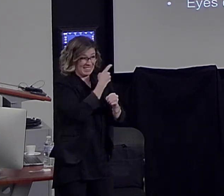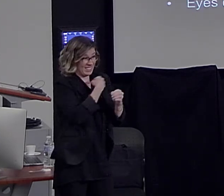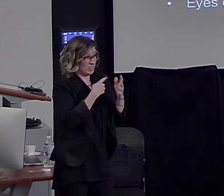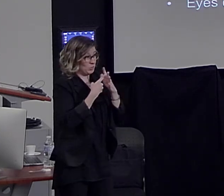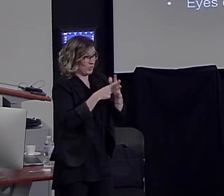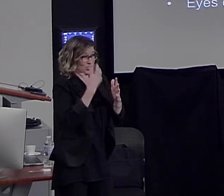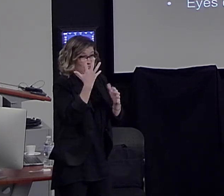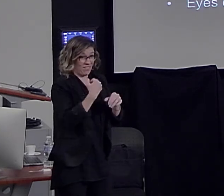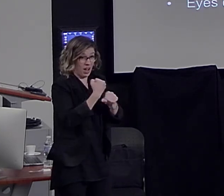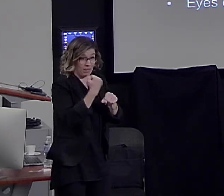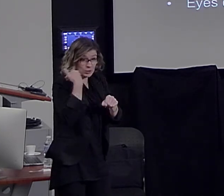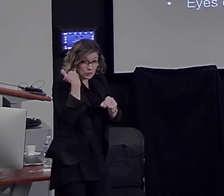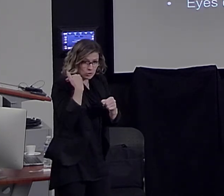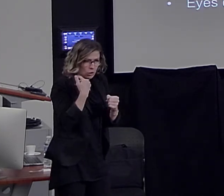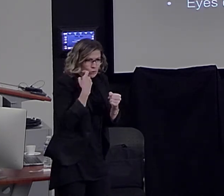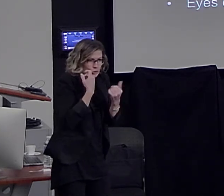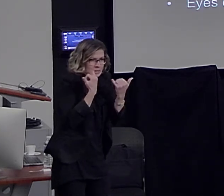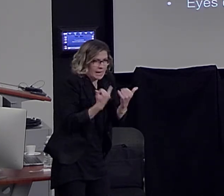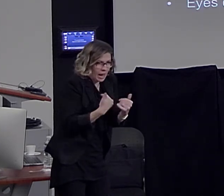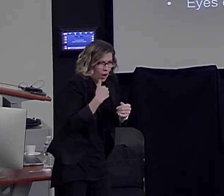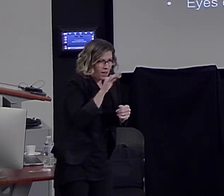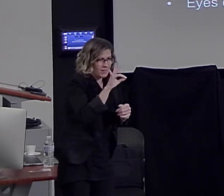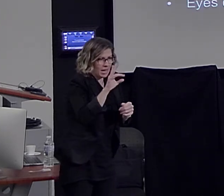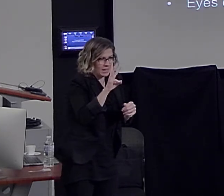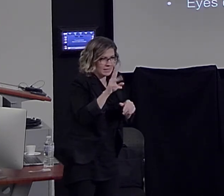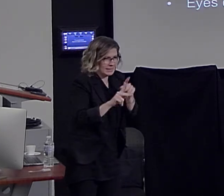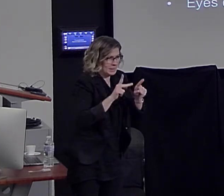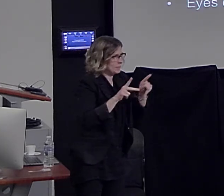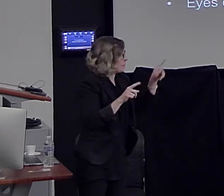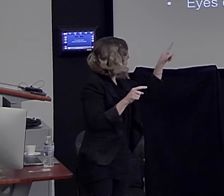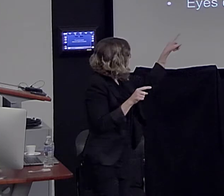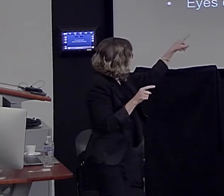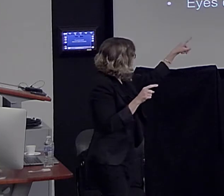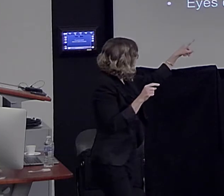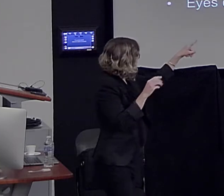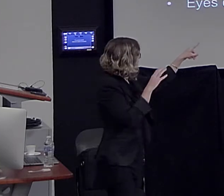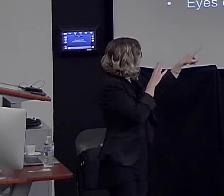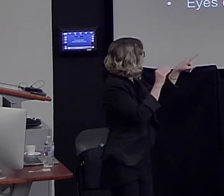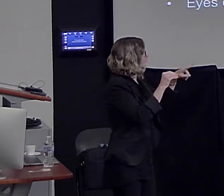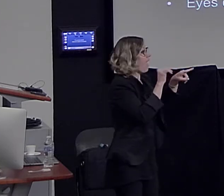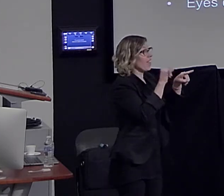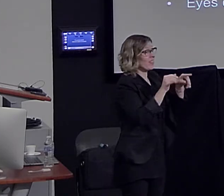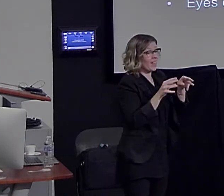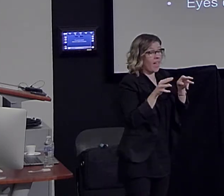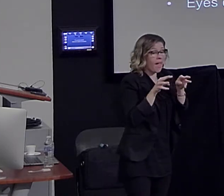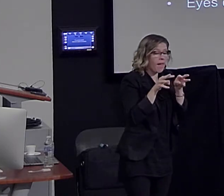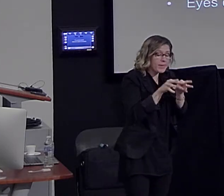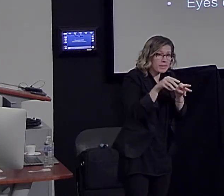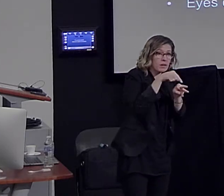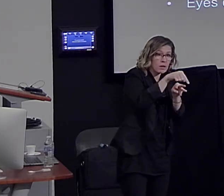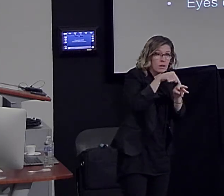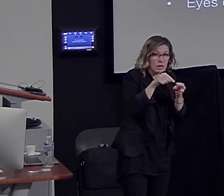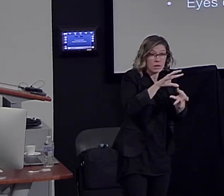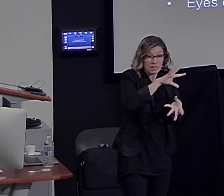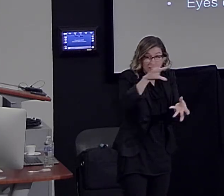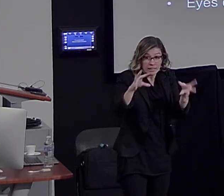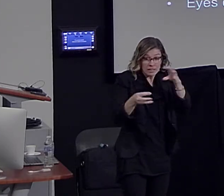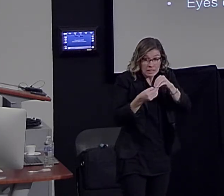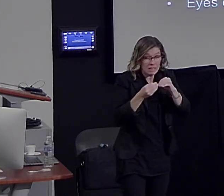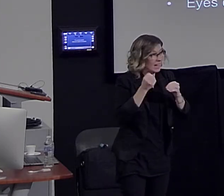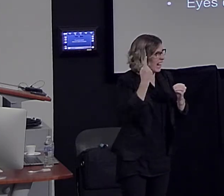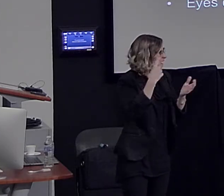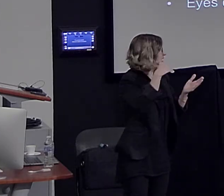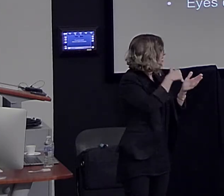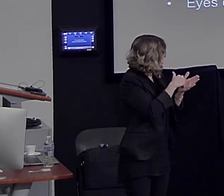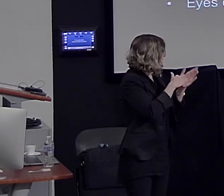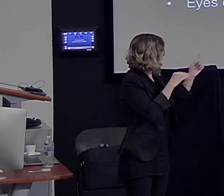and now we have 96 patients, and we have 11,000 cortical leads. So really, you have a very nice map